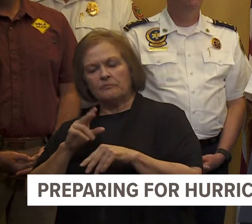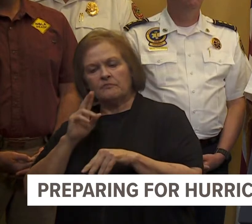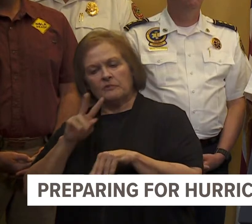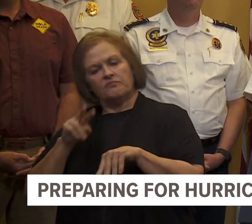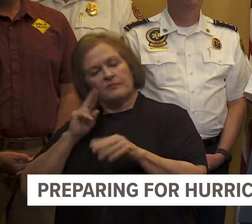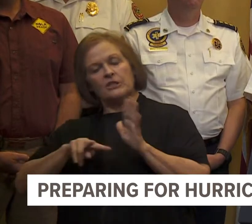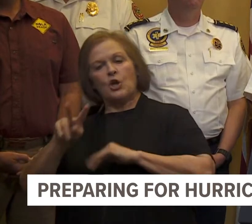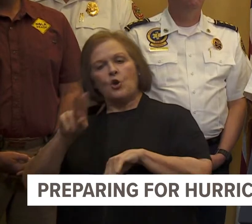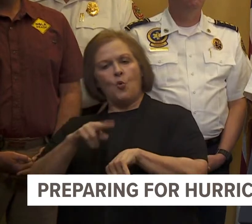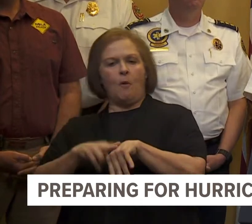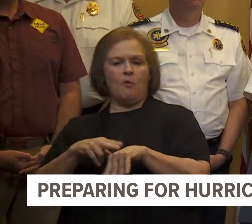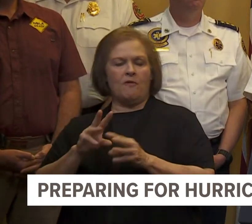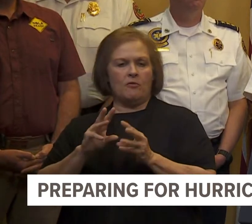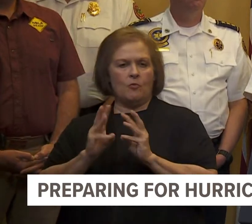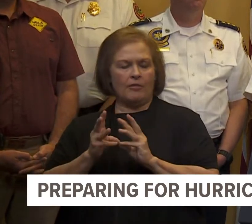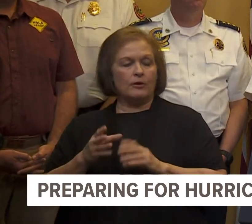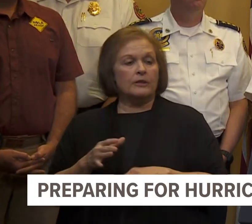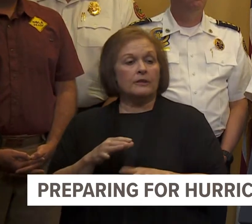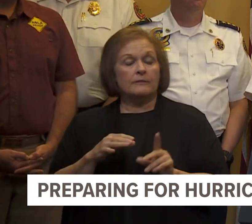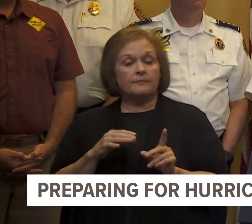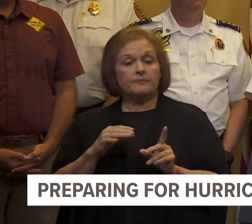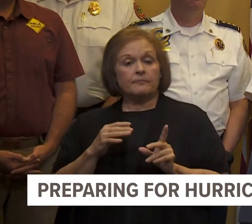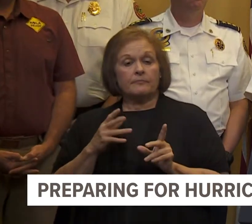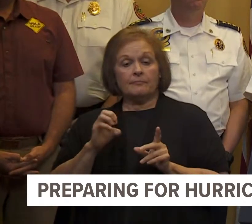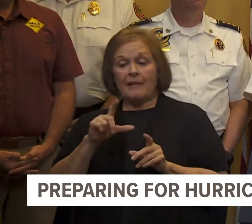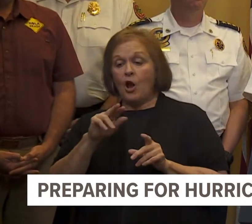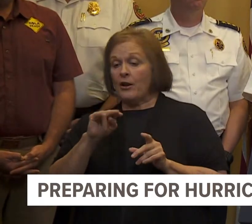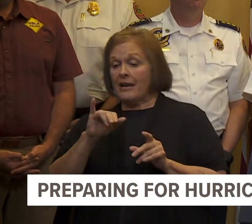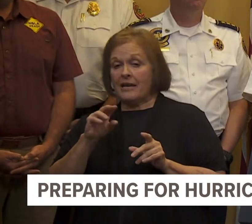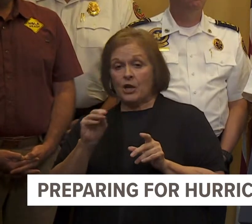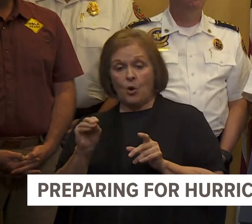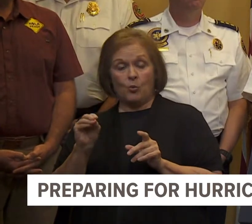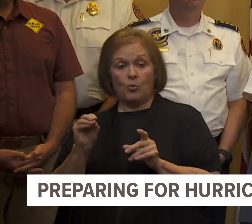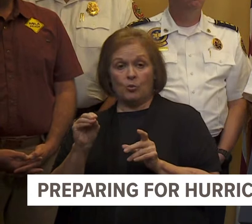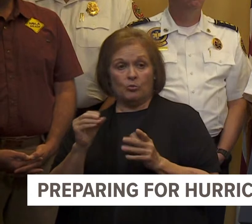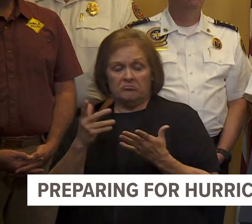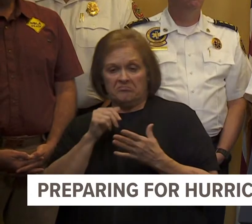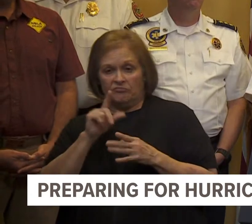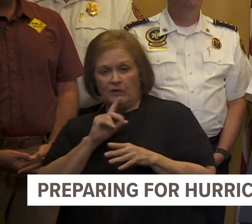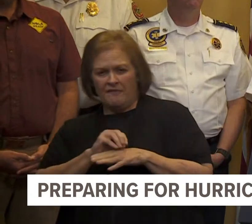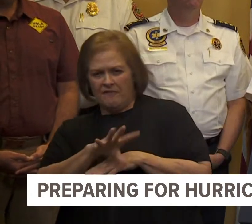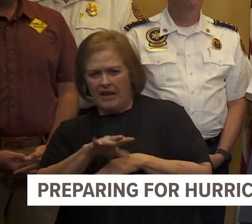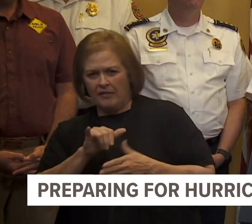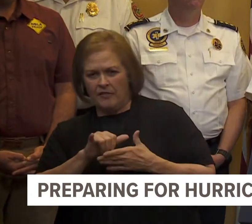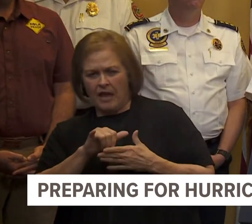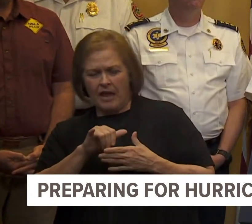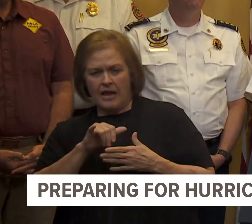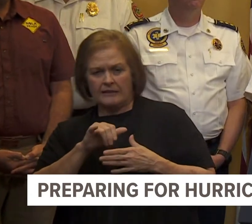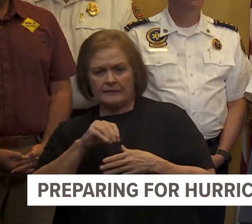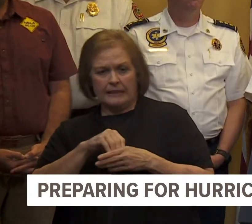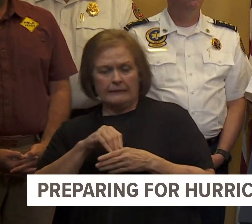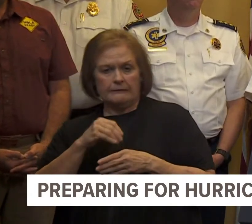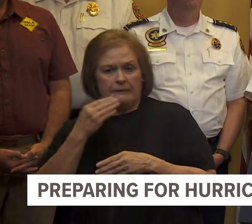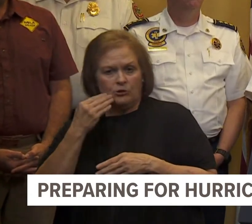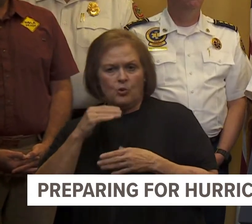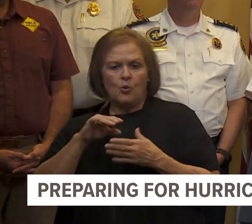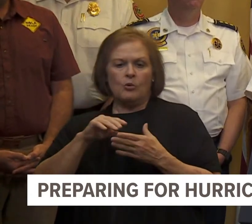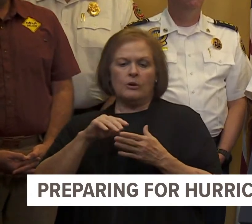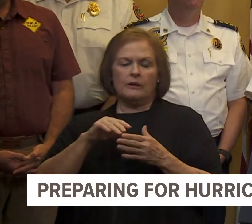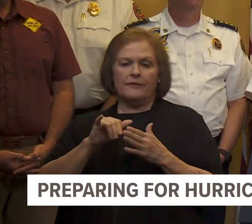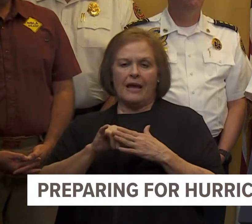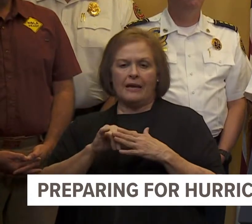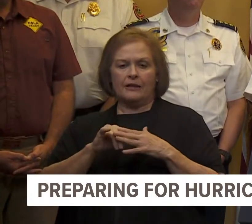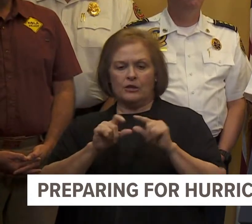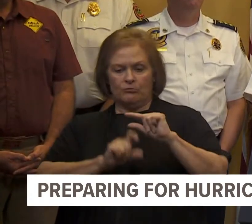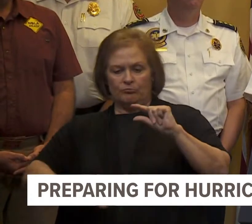as Colin was saying, a lot of times El Nino has very little sway in the Gulf of Mexico or these storms that form in the Caribbean or near the